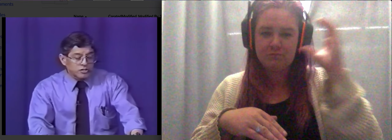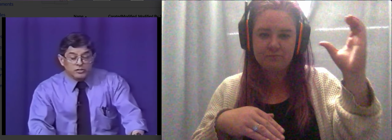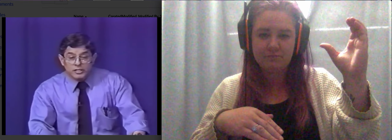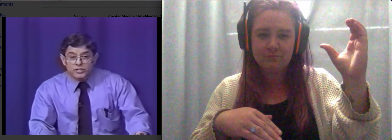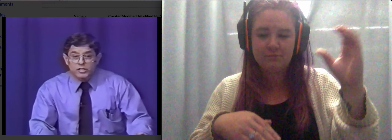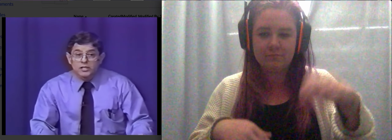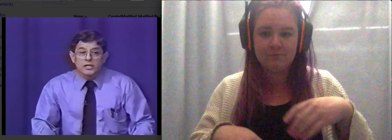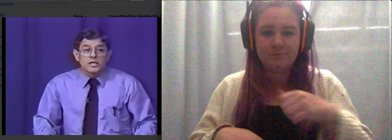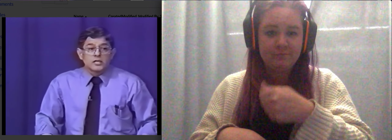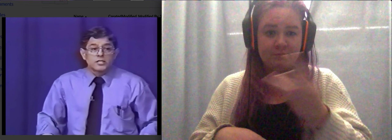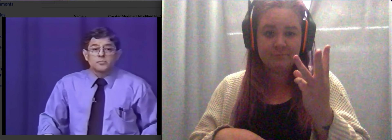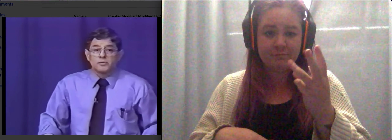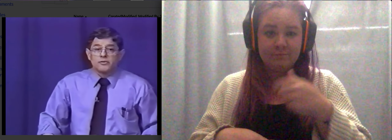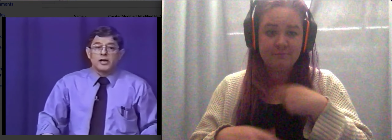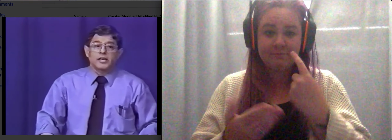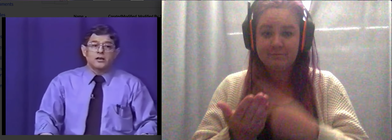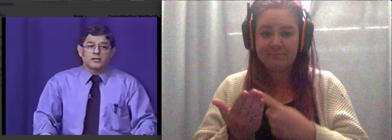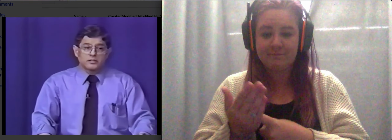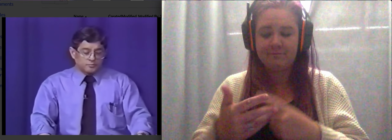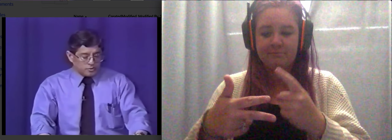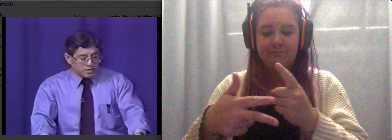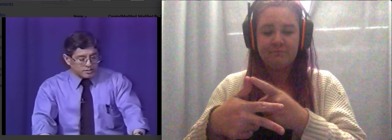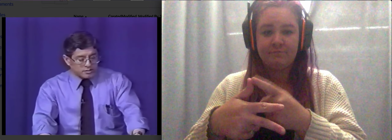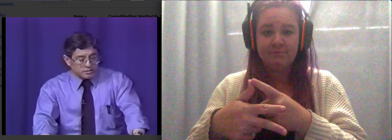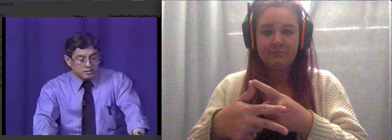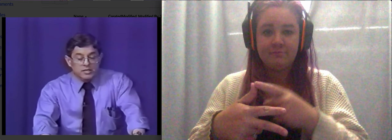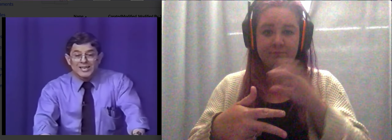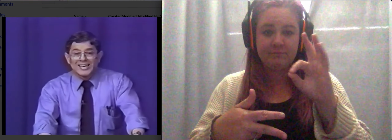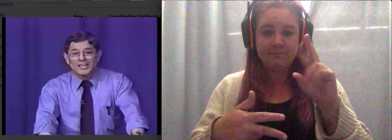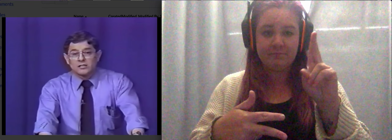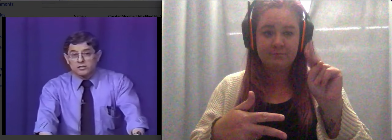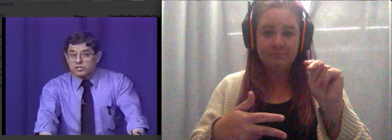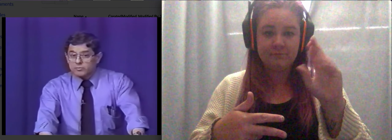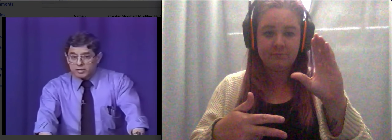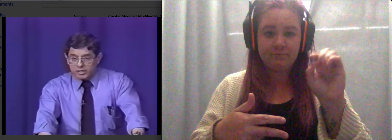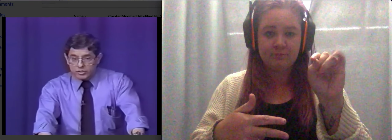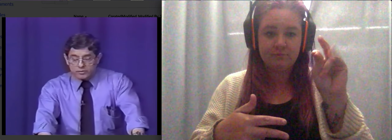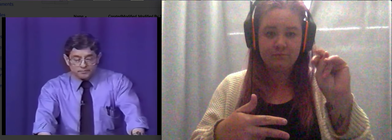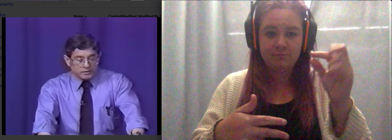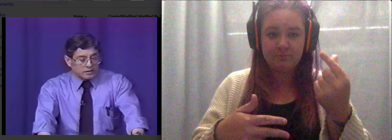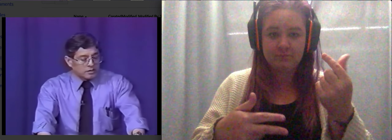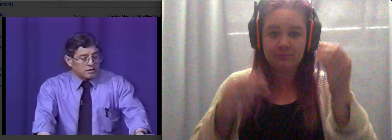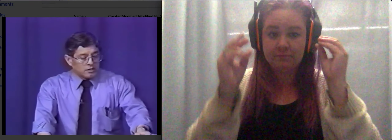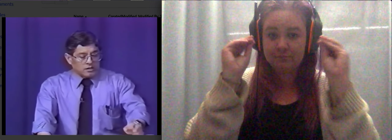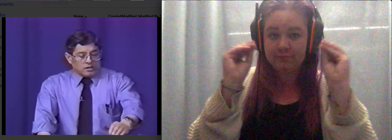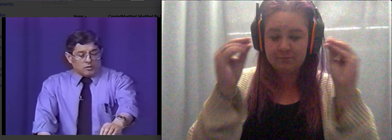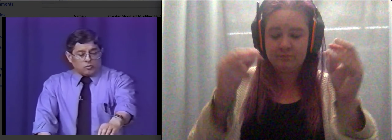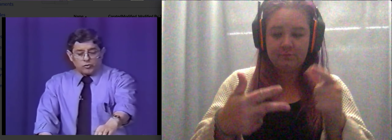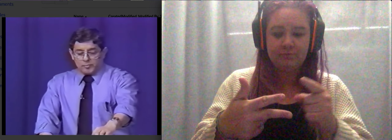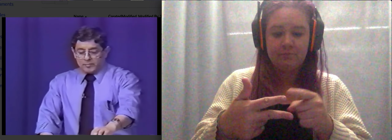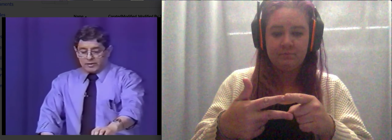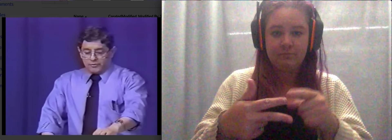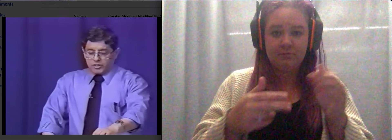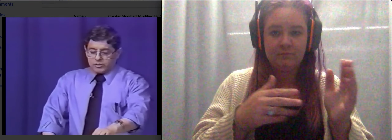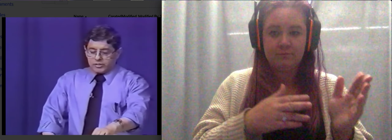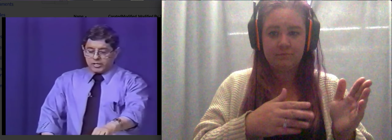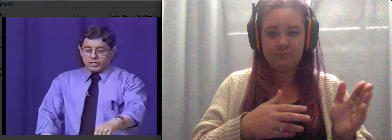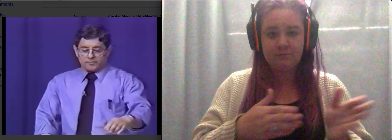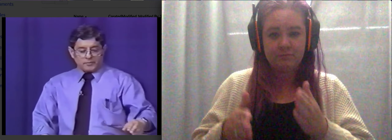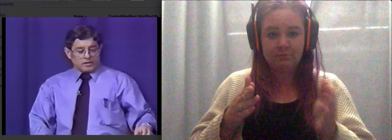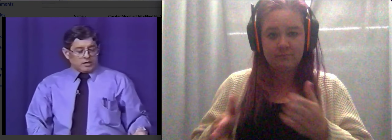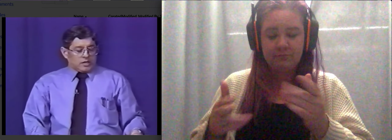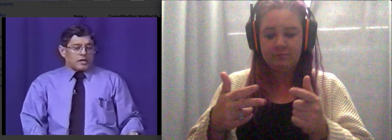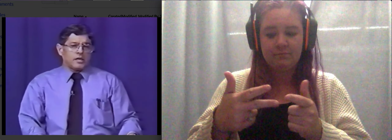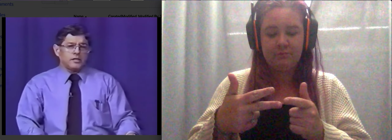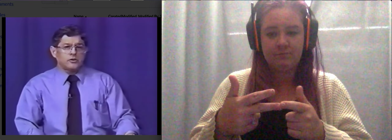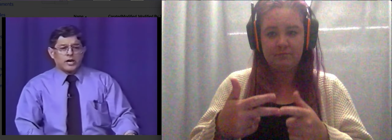teaching, simplifying cognitive processes, and simulation. What do we mean by functional teaching? In